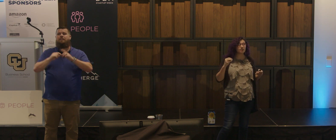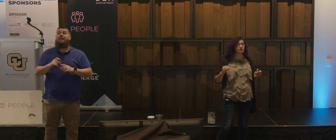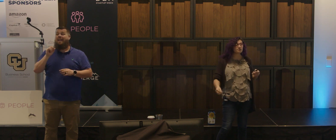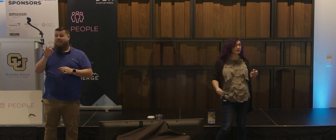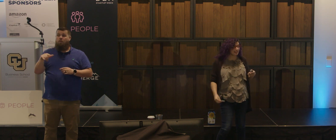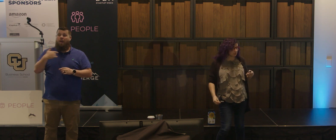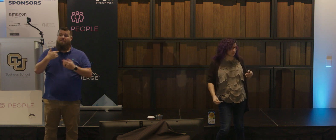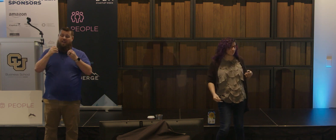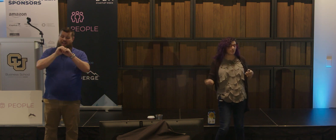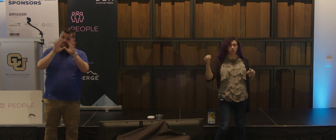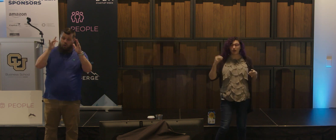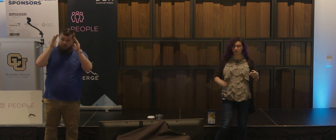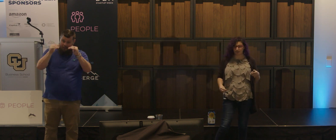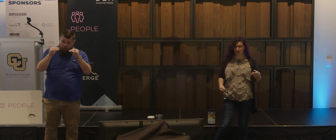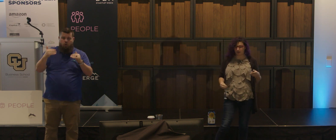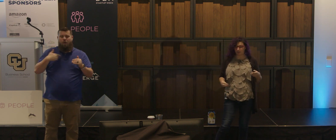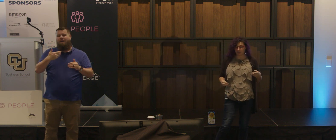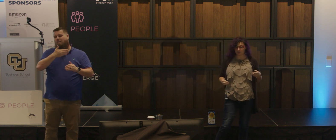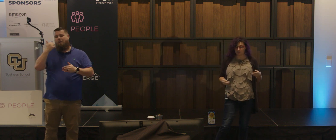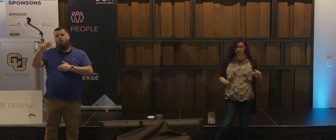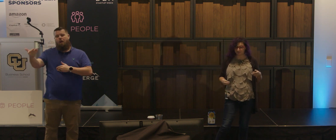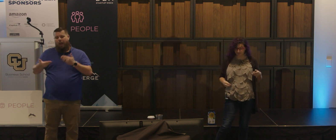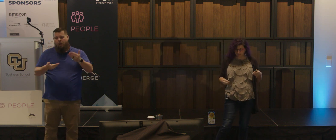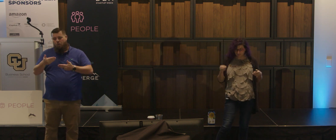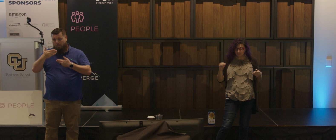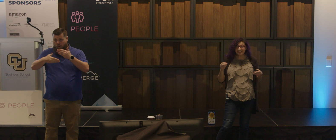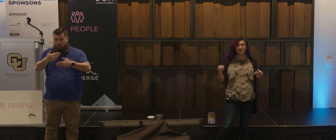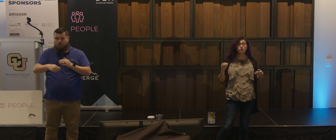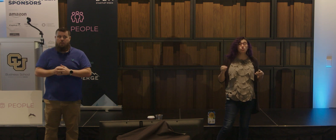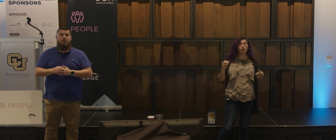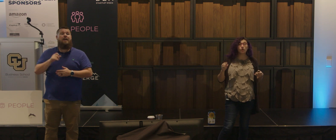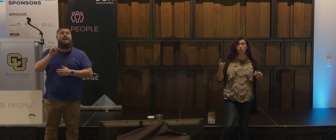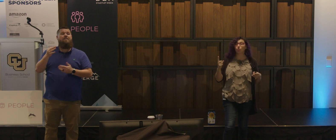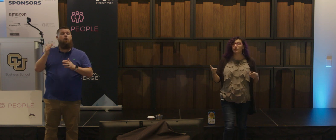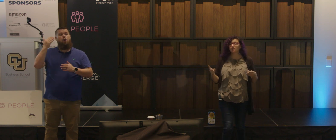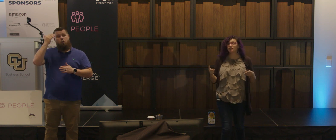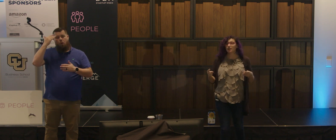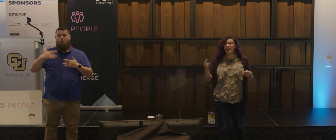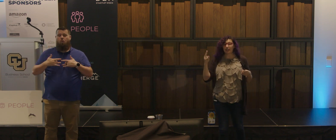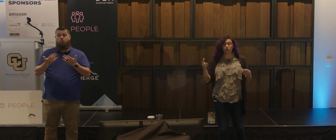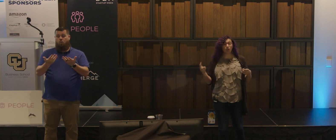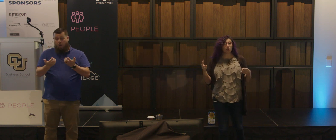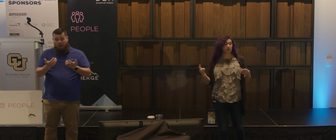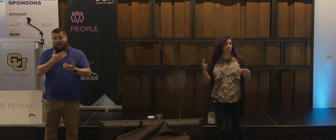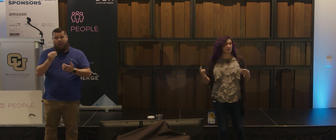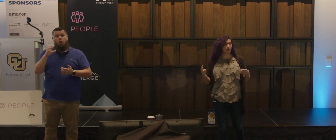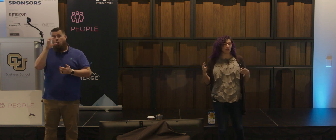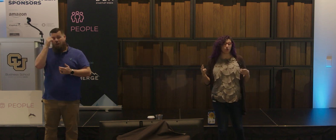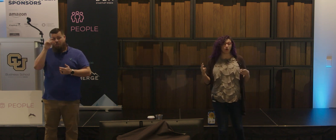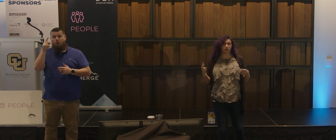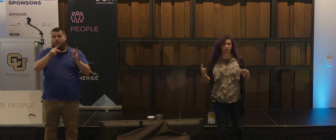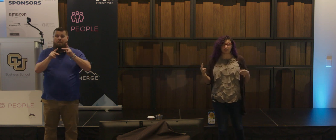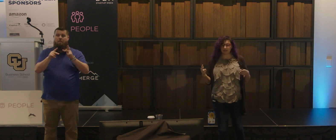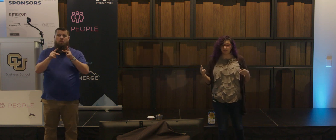you have clear expectations, you have a better hiring process. If you know what you want and you look for the people